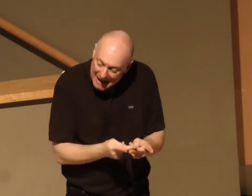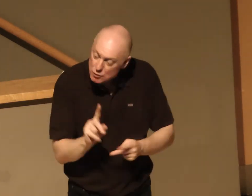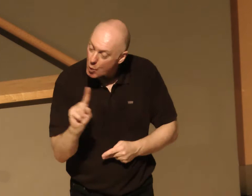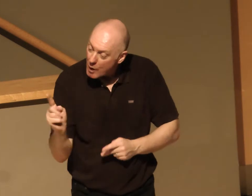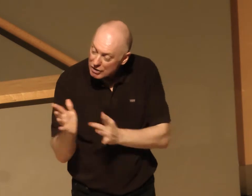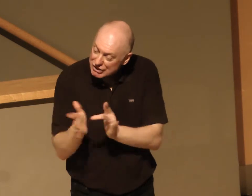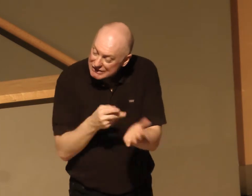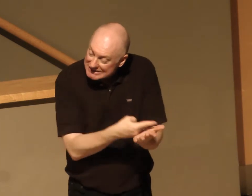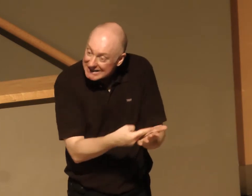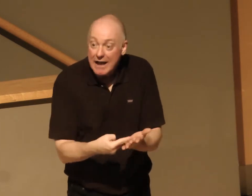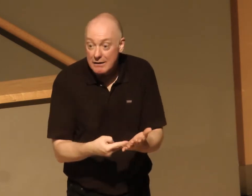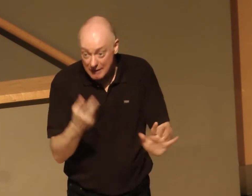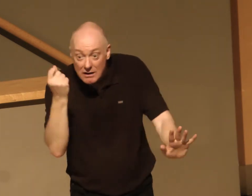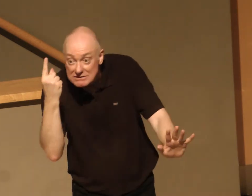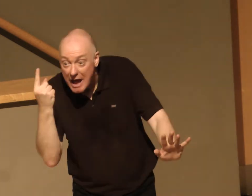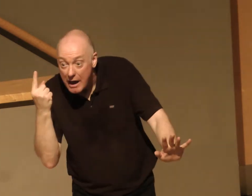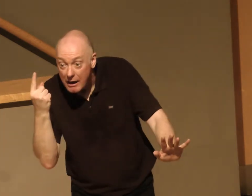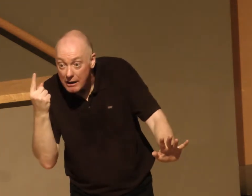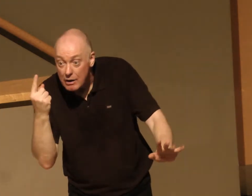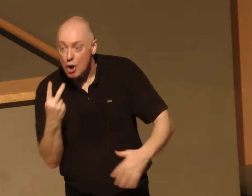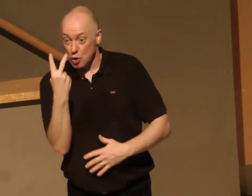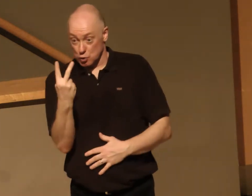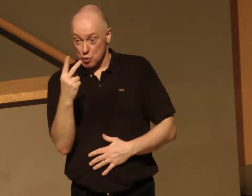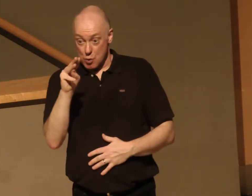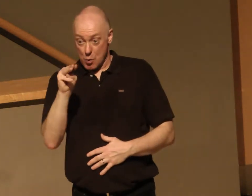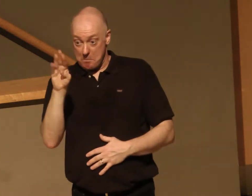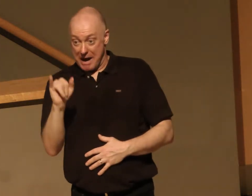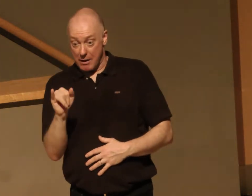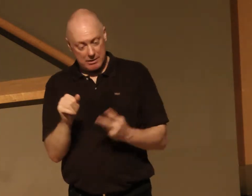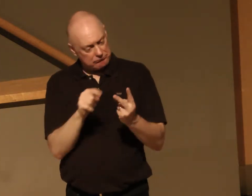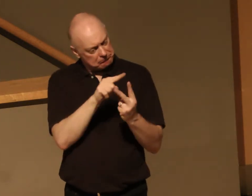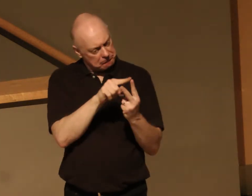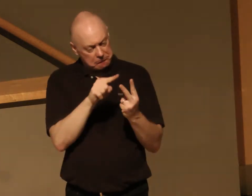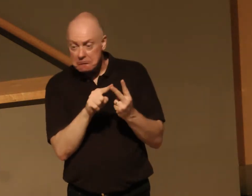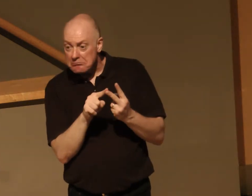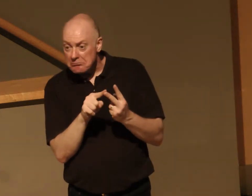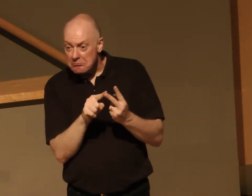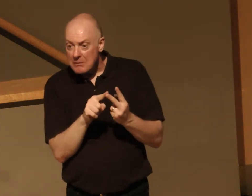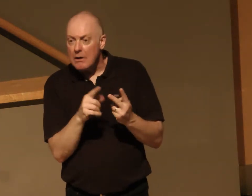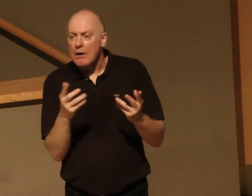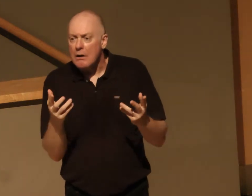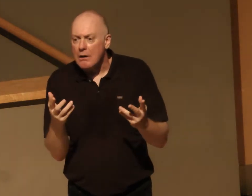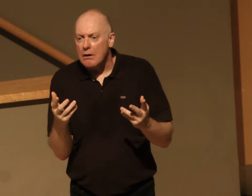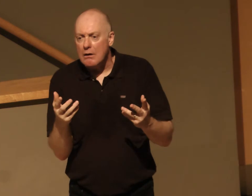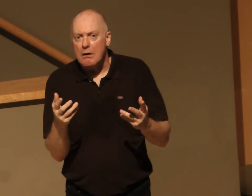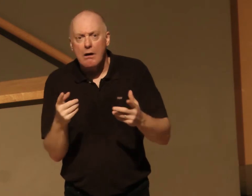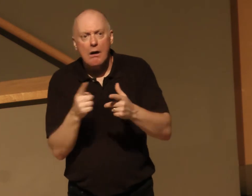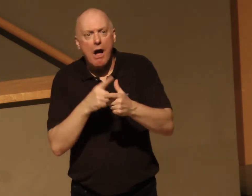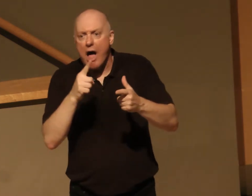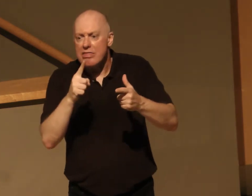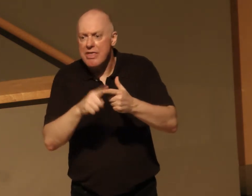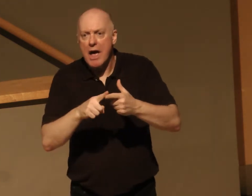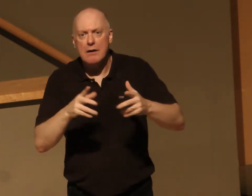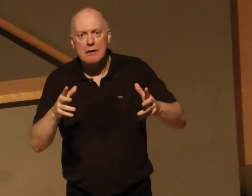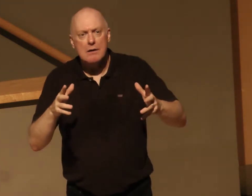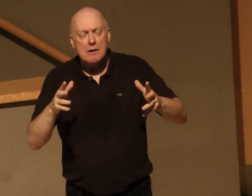he lay. So you've to understand we have the two Marys and the other women that would have been with them. receive an earth-shattering, literally, an earth-shattering